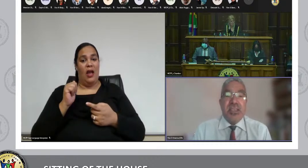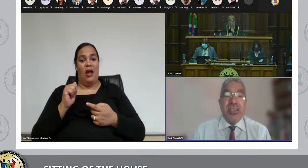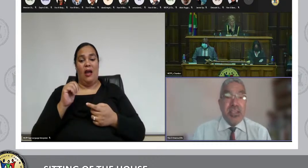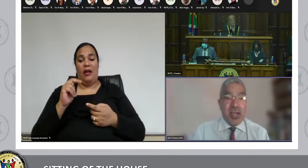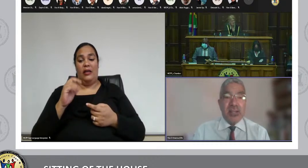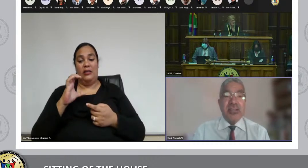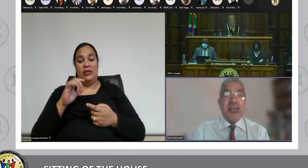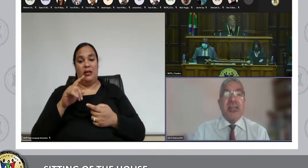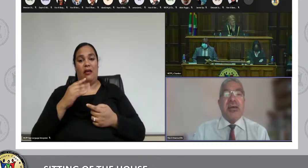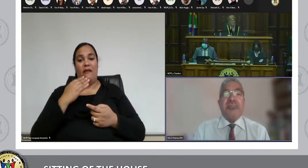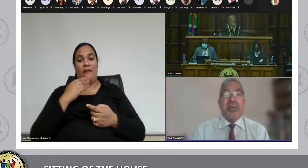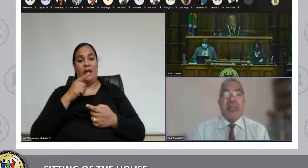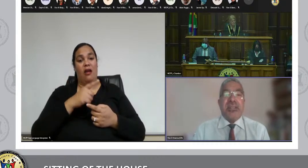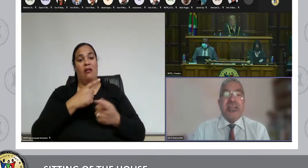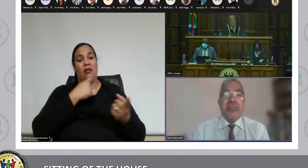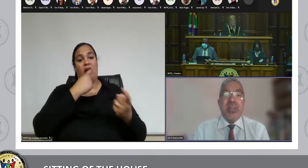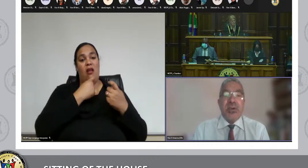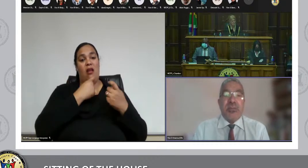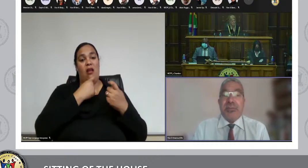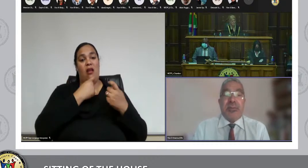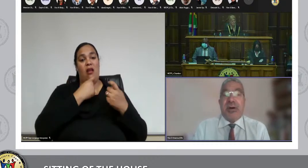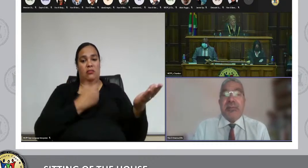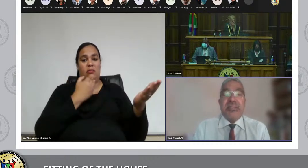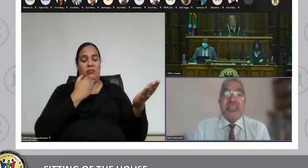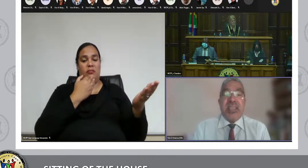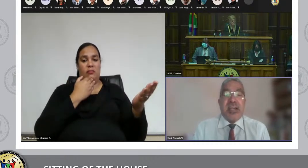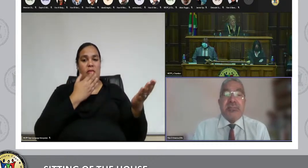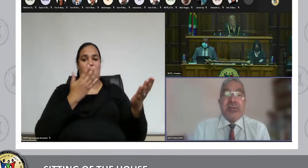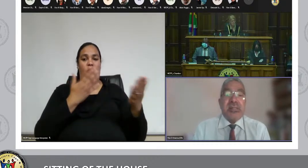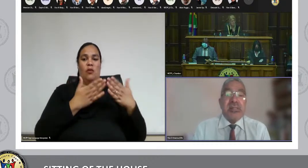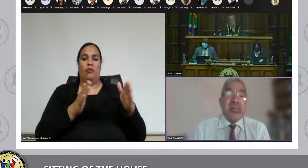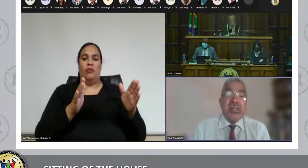wat u aangekla het by die openbare